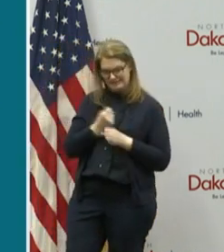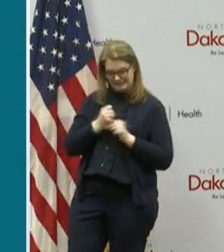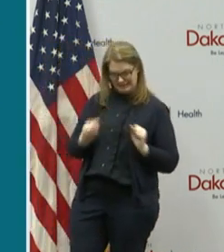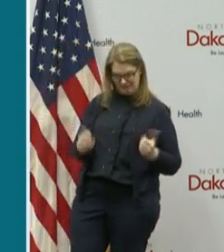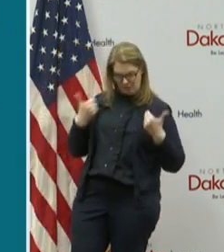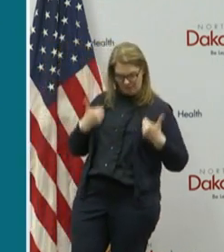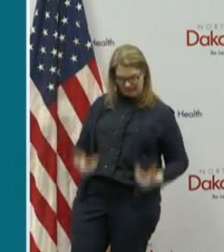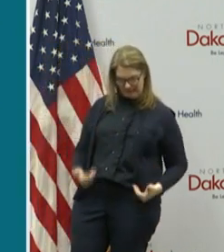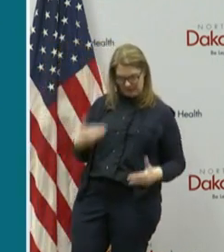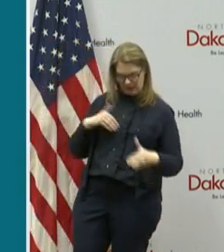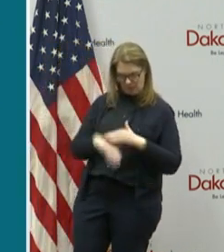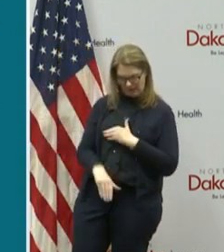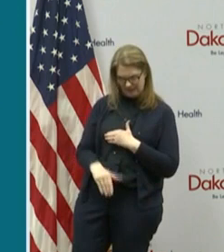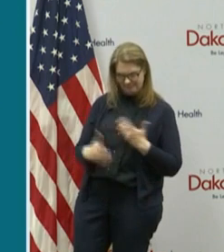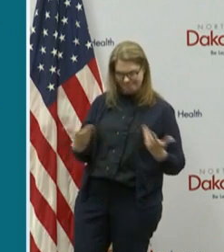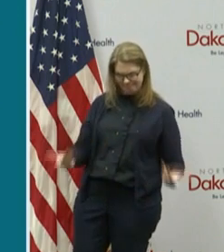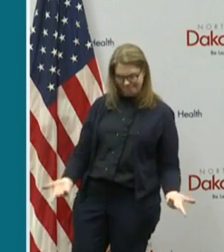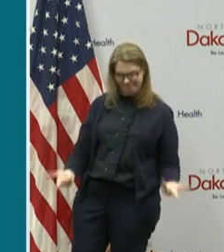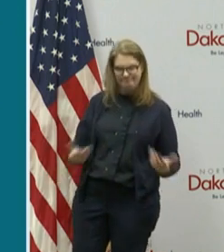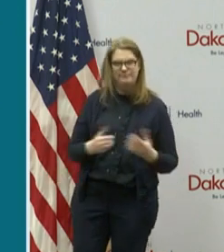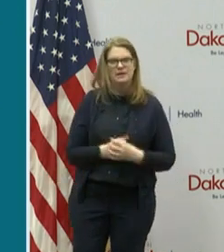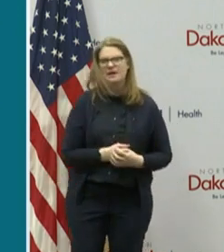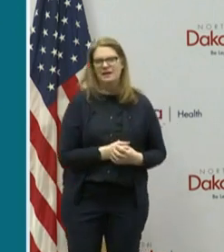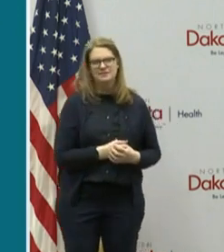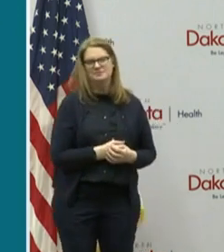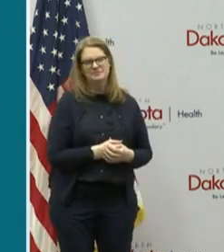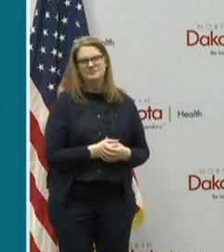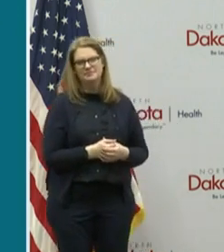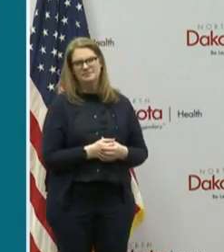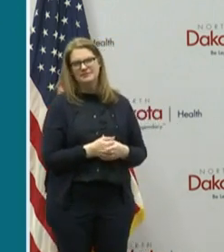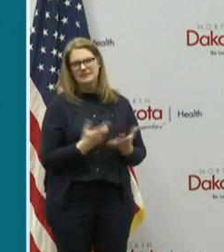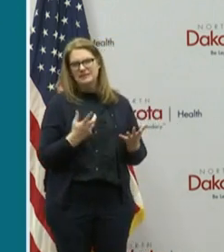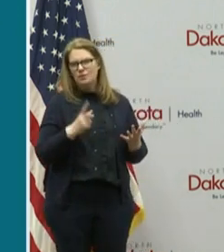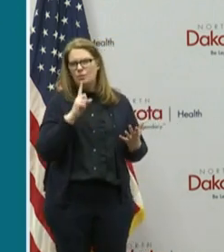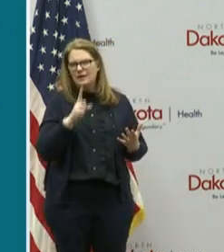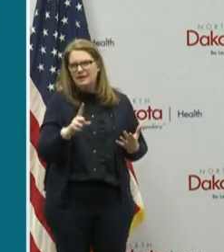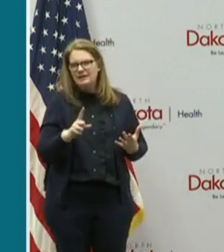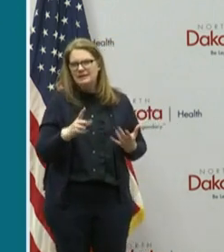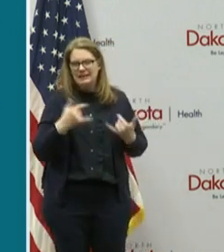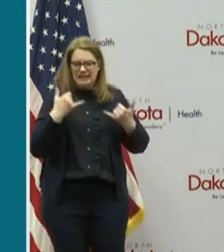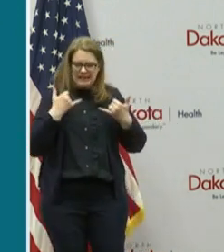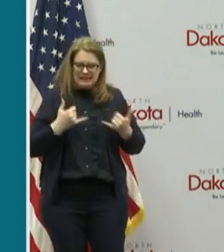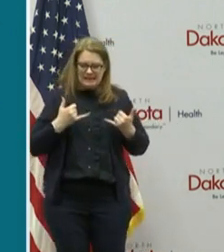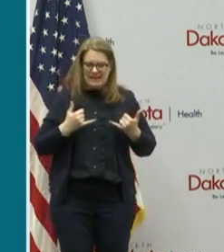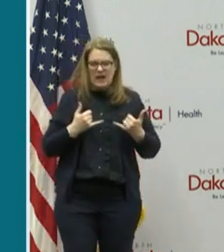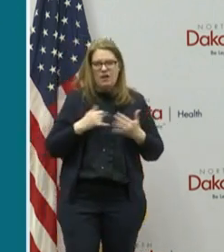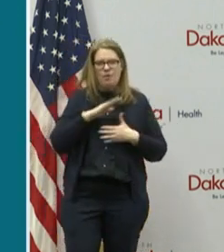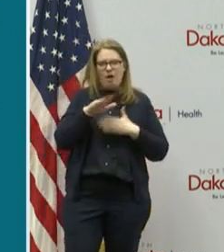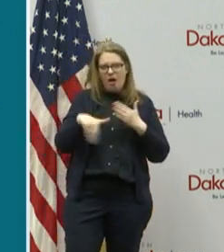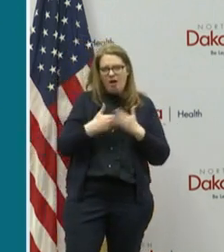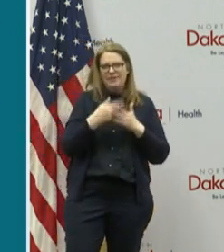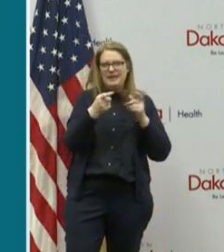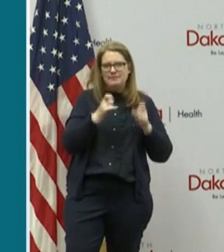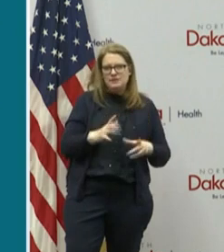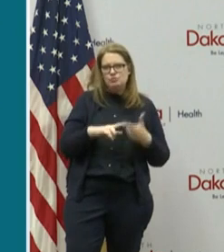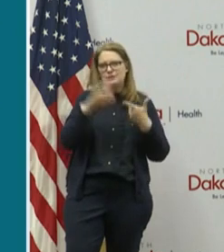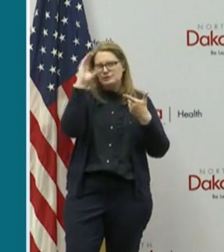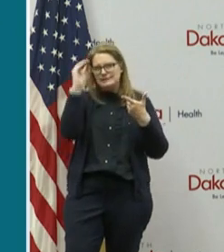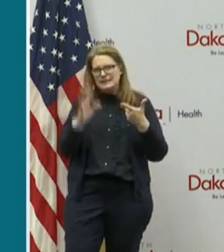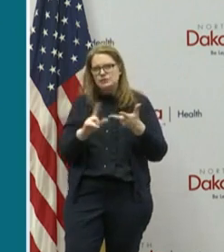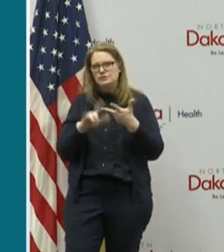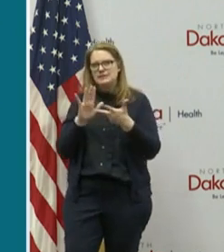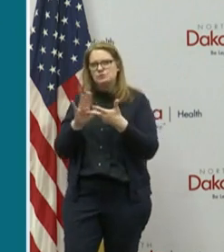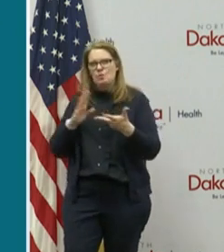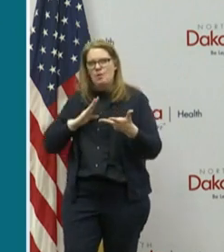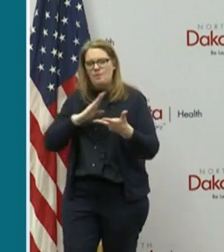back into the building. We're much better taking that energy of those school boards and those administrators and those teachers to